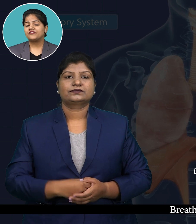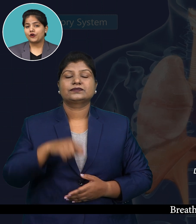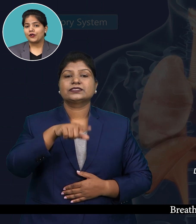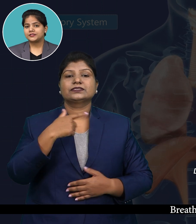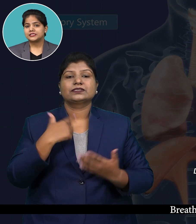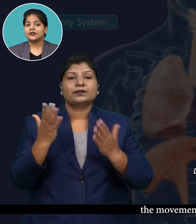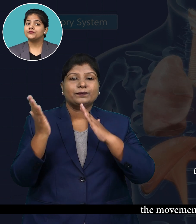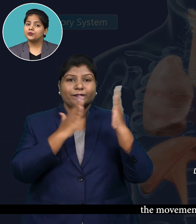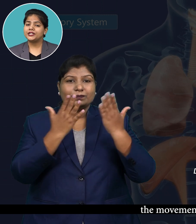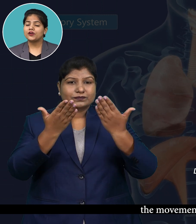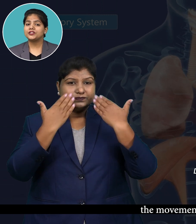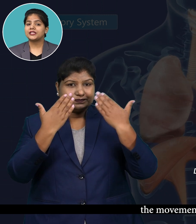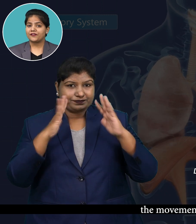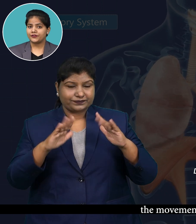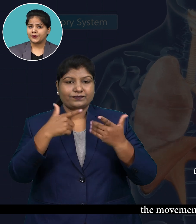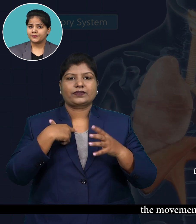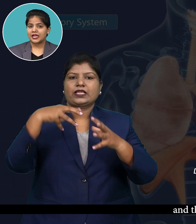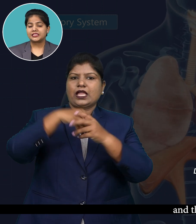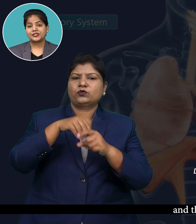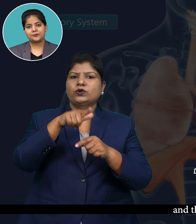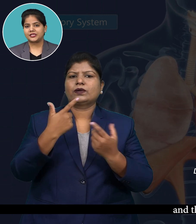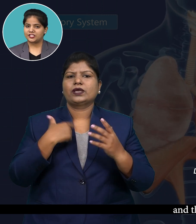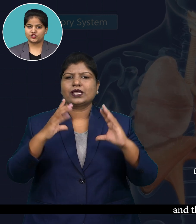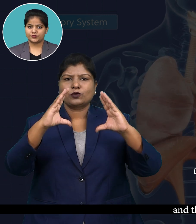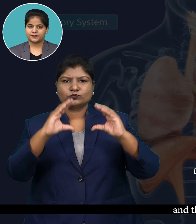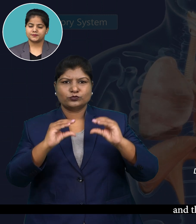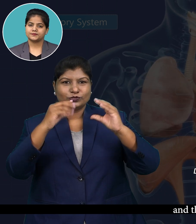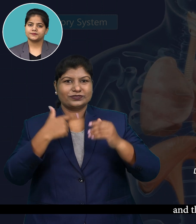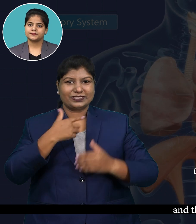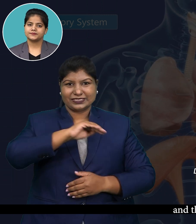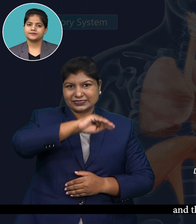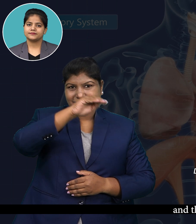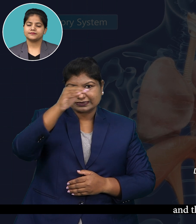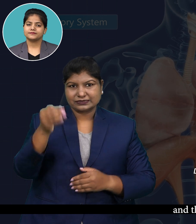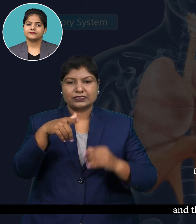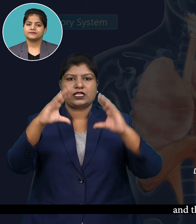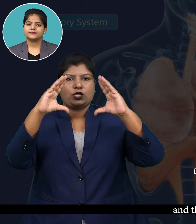Breathing involves the movement of the diaphragm and the rib cage.